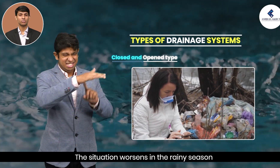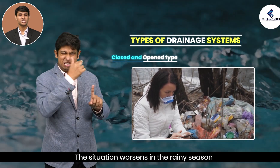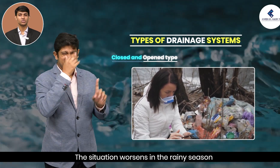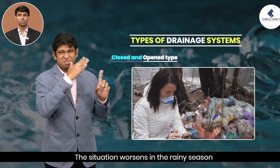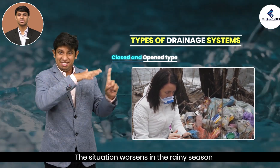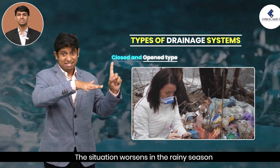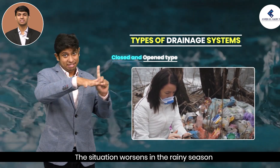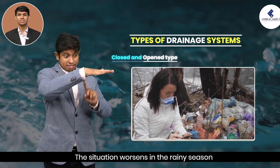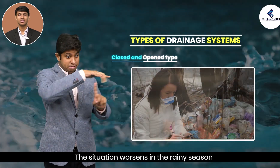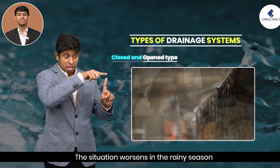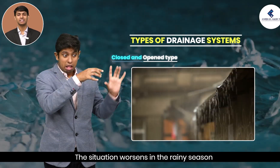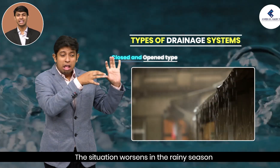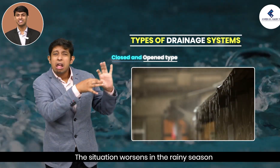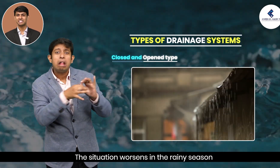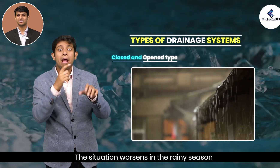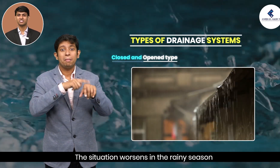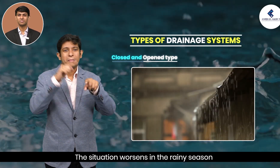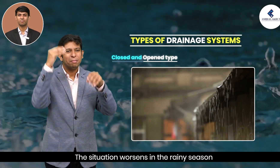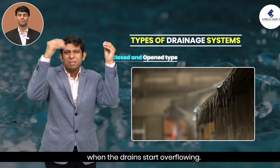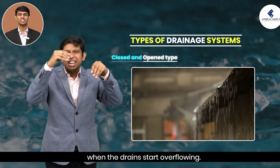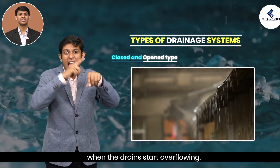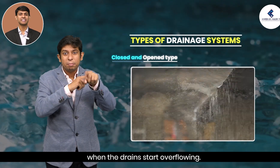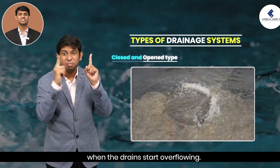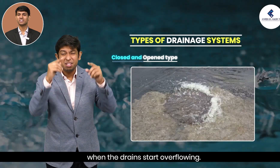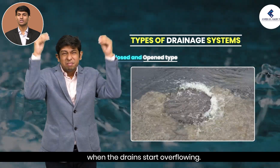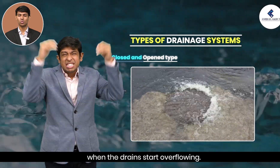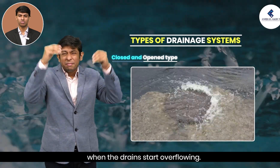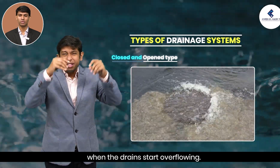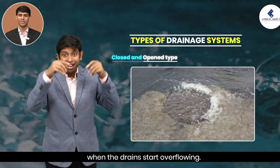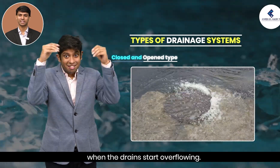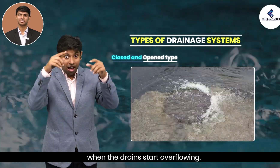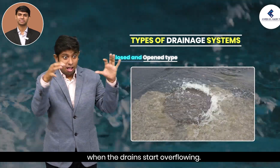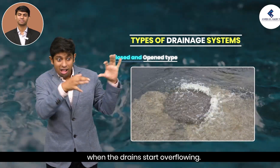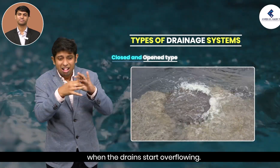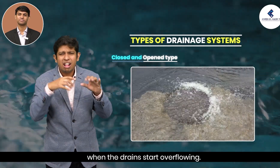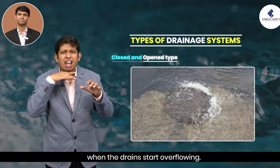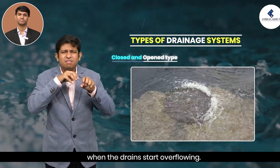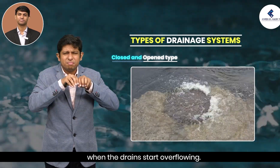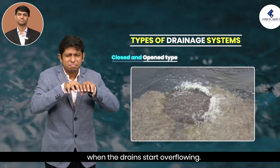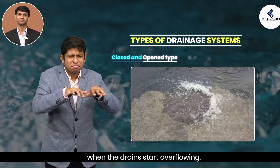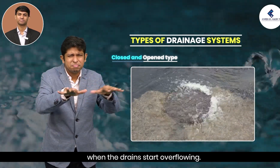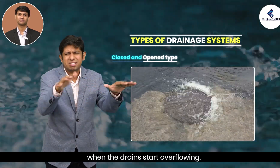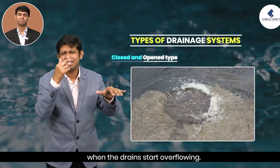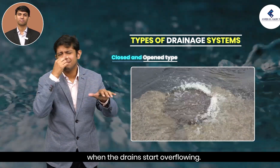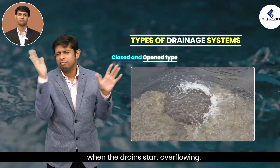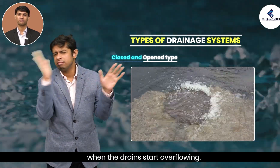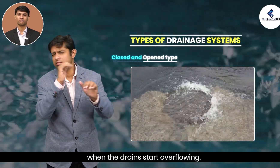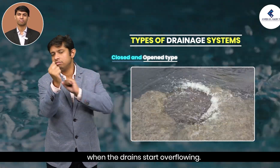The situation worsens in the rainy season when the drains start overflowing.